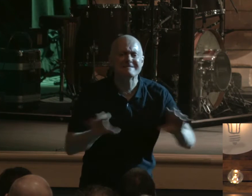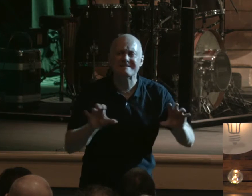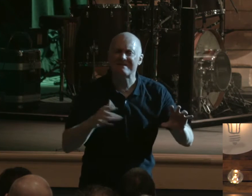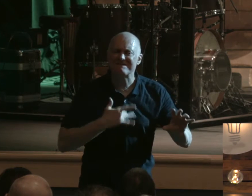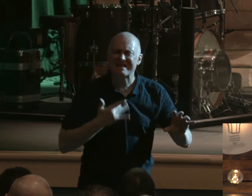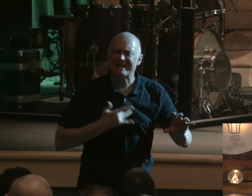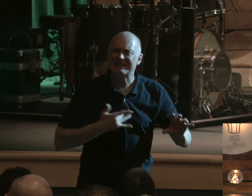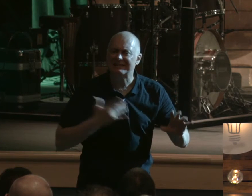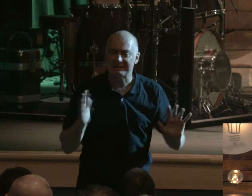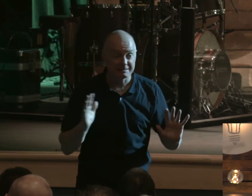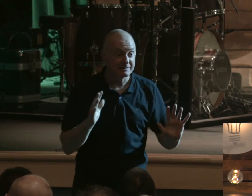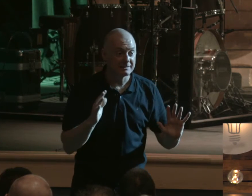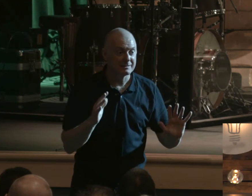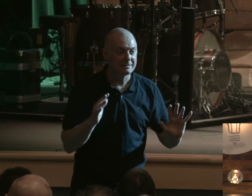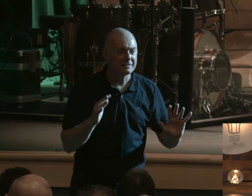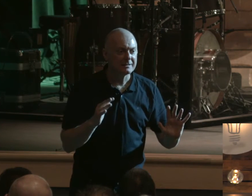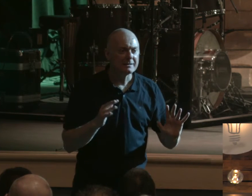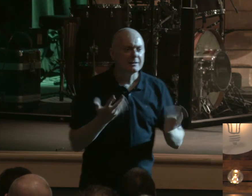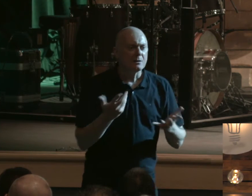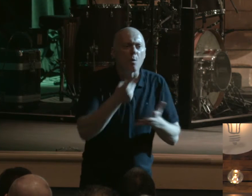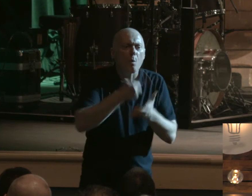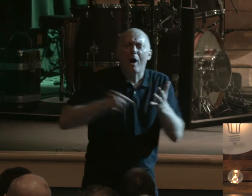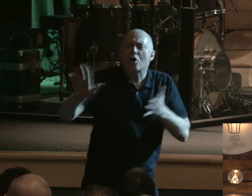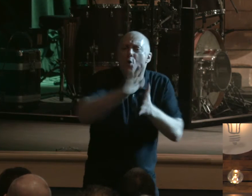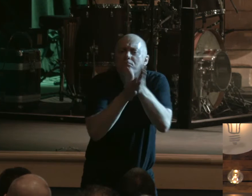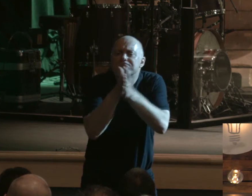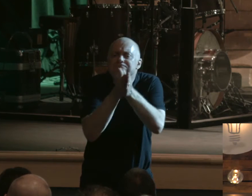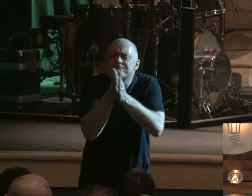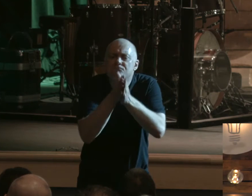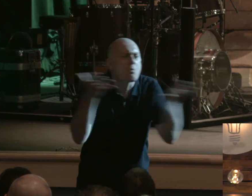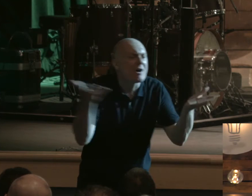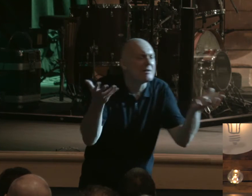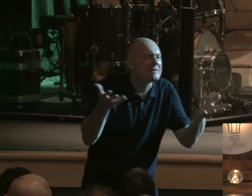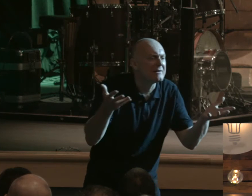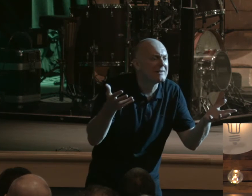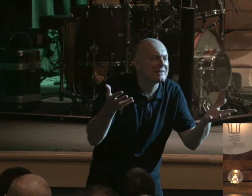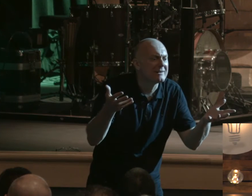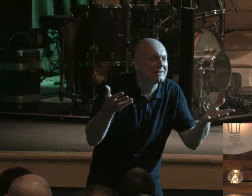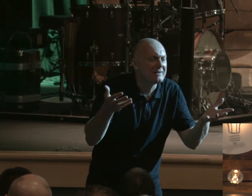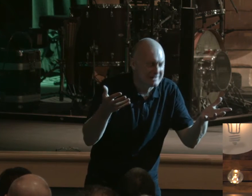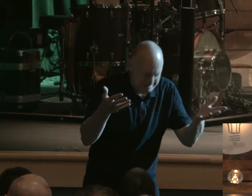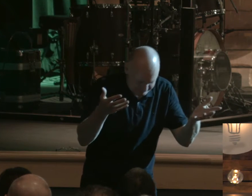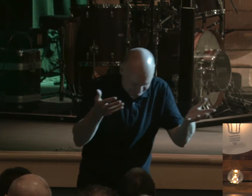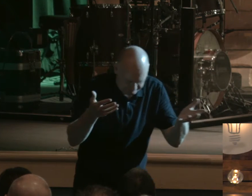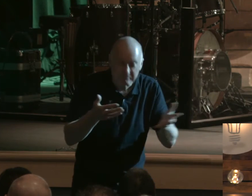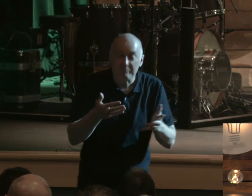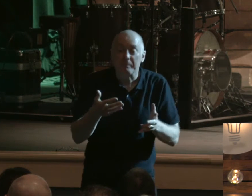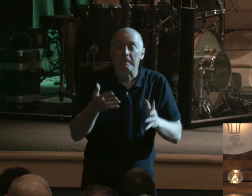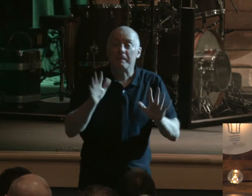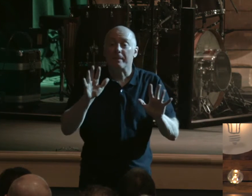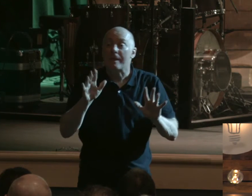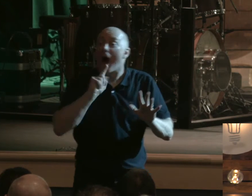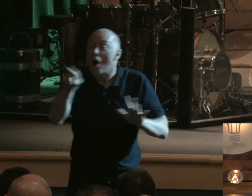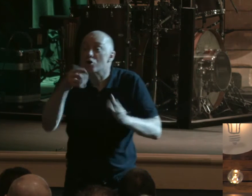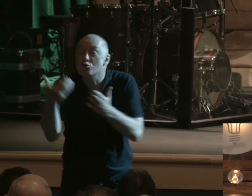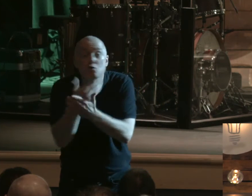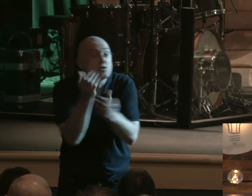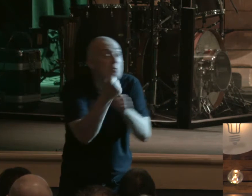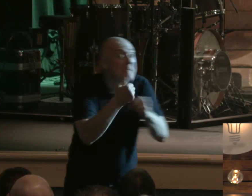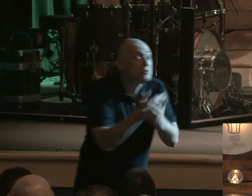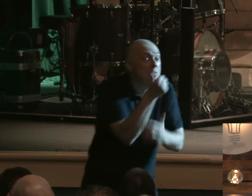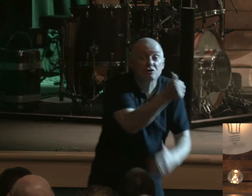us. What's your motivation? What's my motivation? This is to be our motivation. Are we made new? Are we made